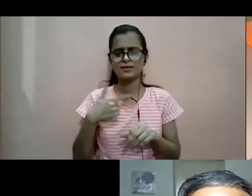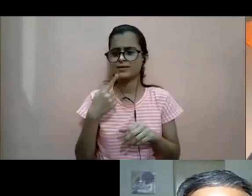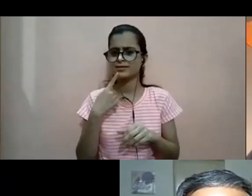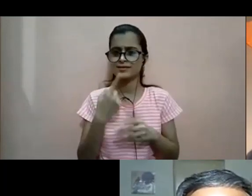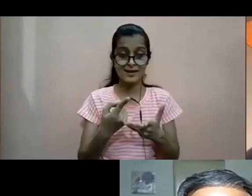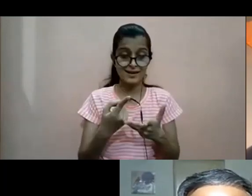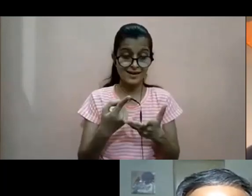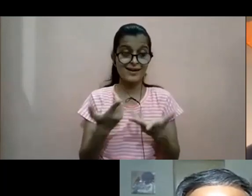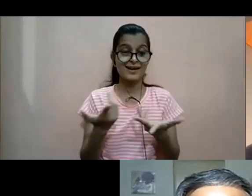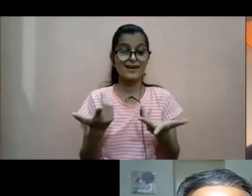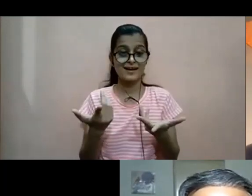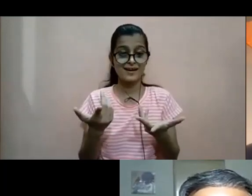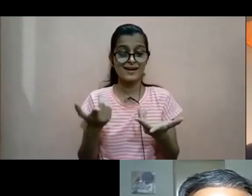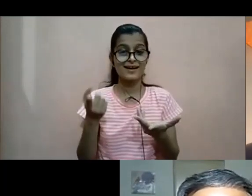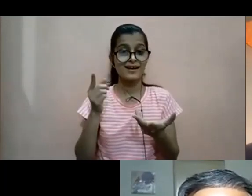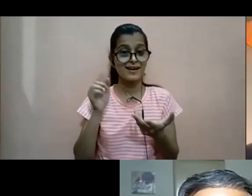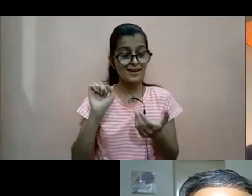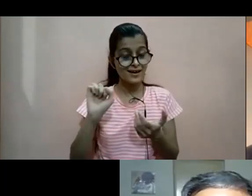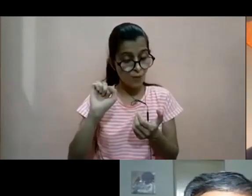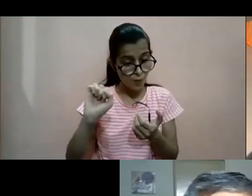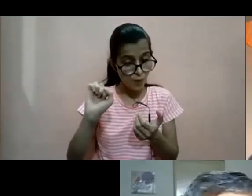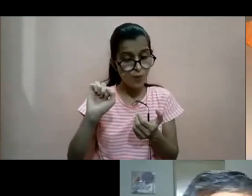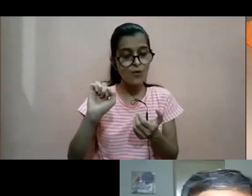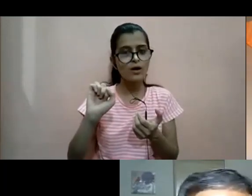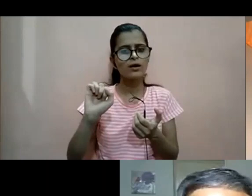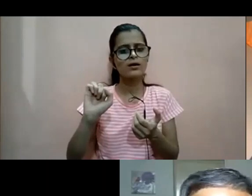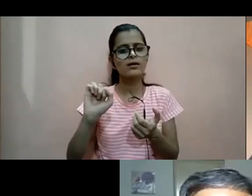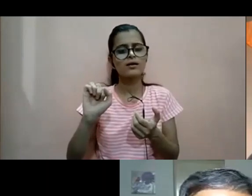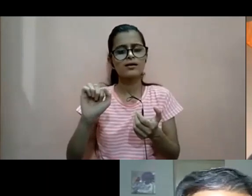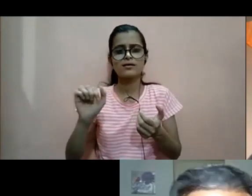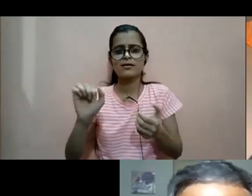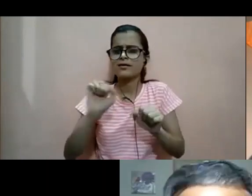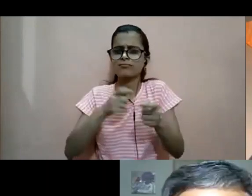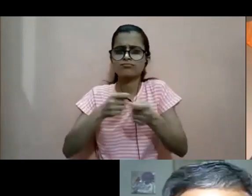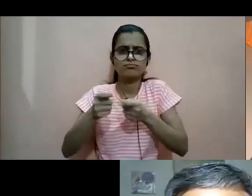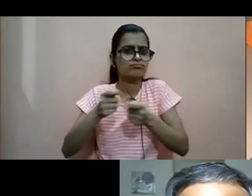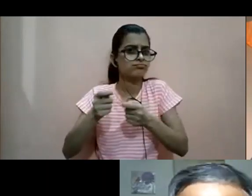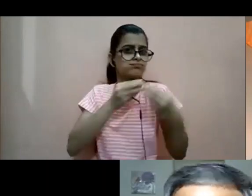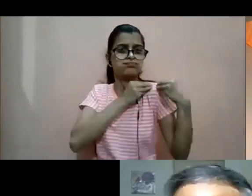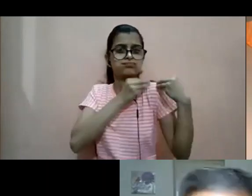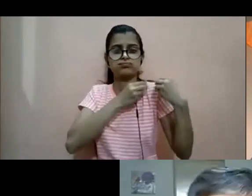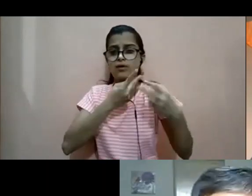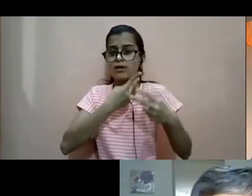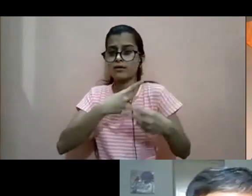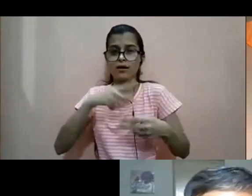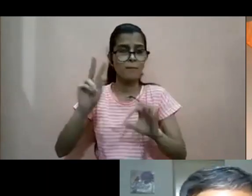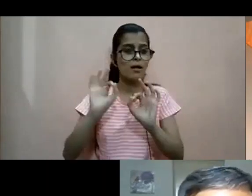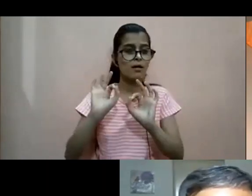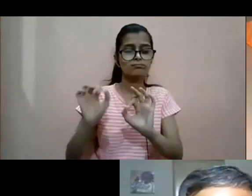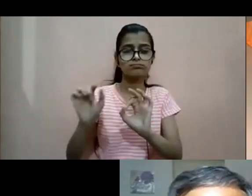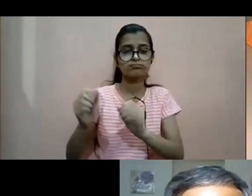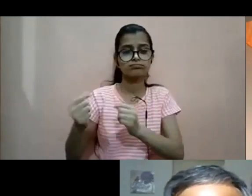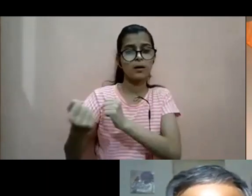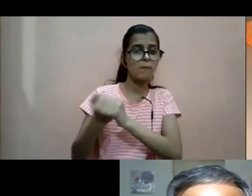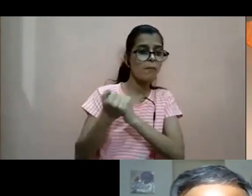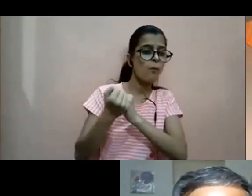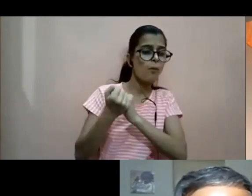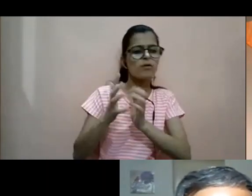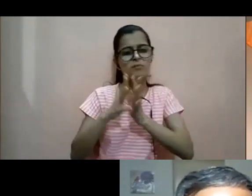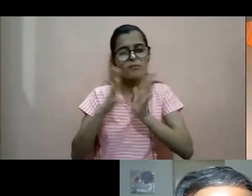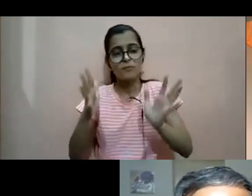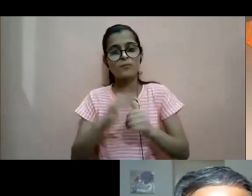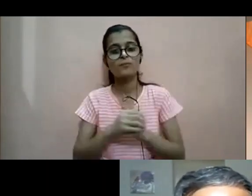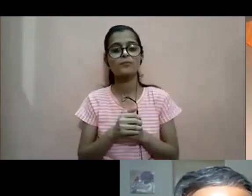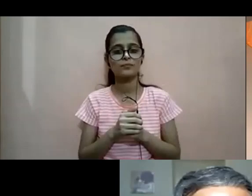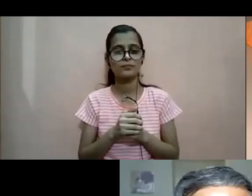that he has a major role to play in all the work I'm doing. His is the major role. And when he says I